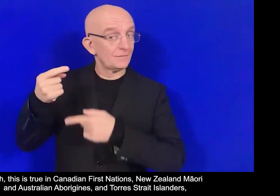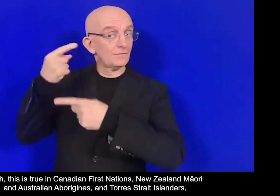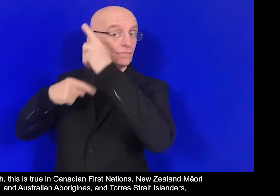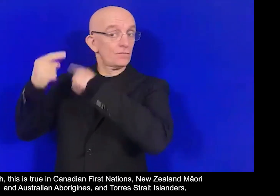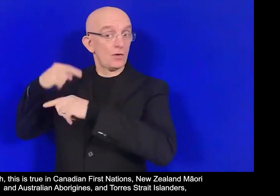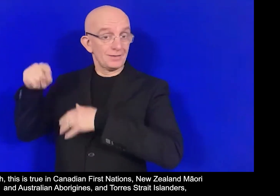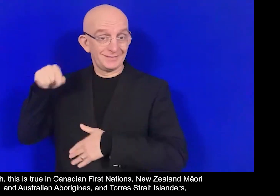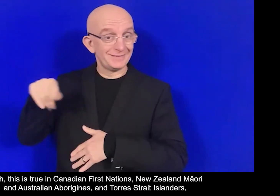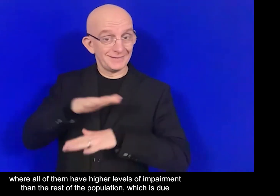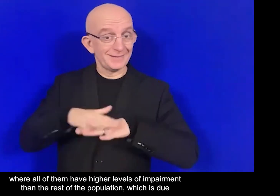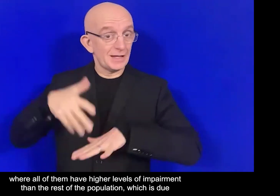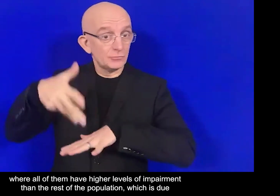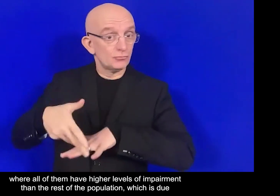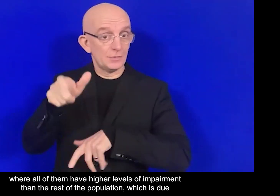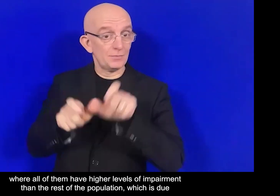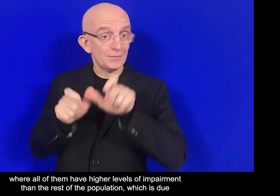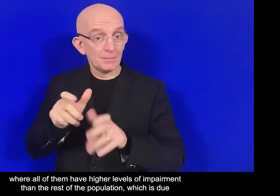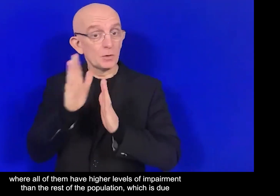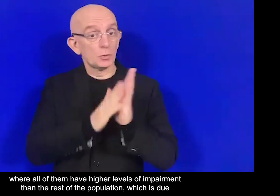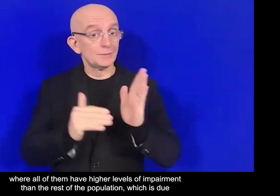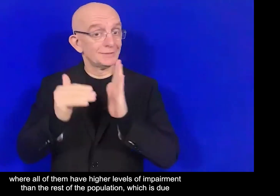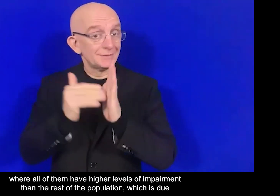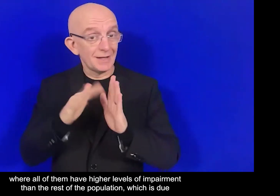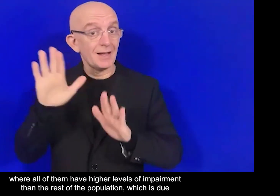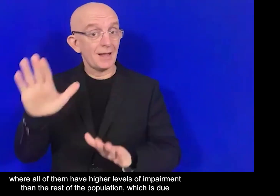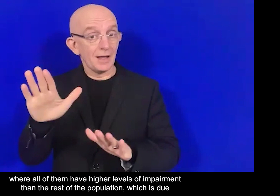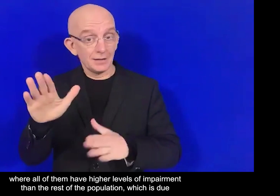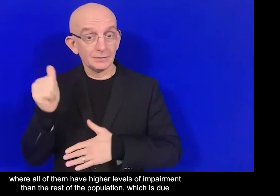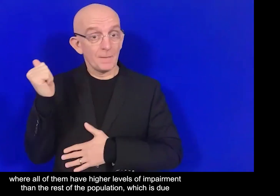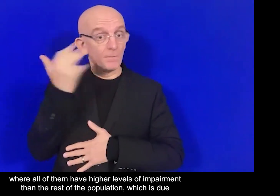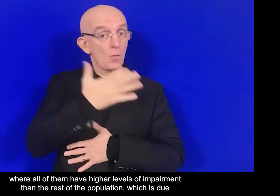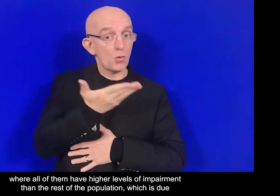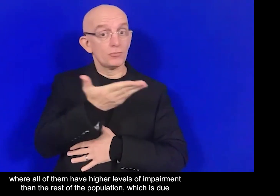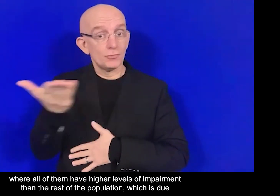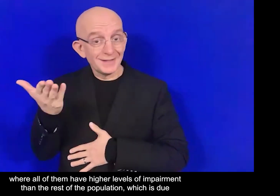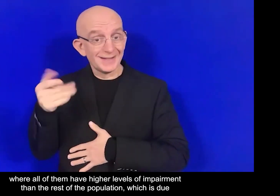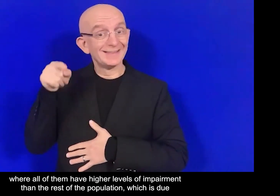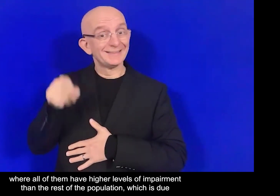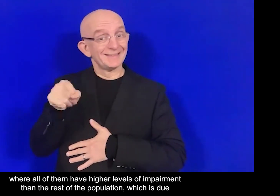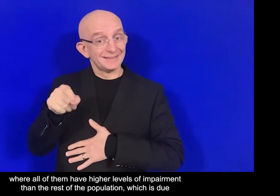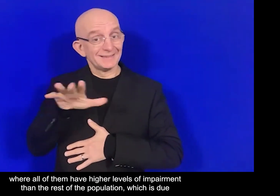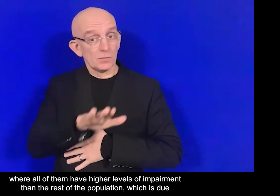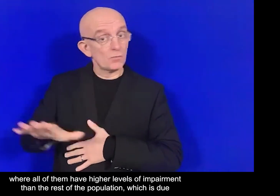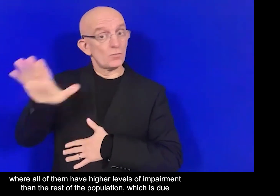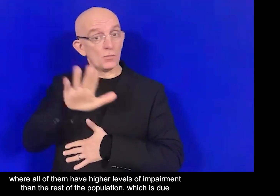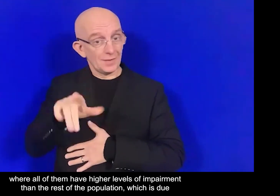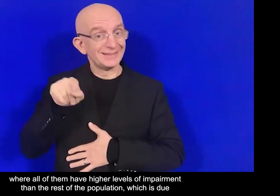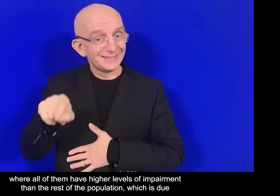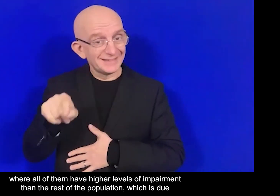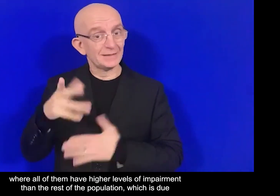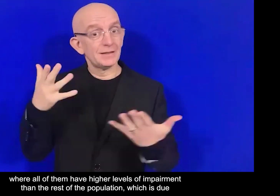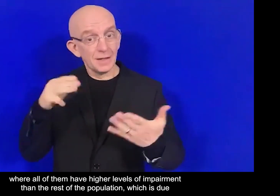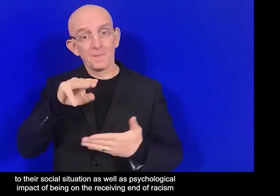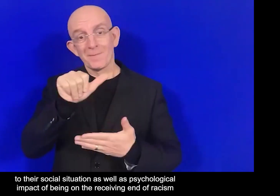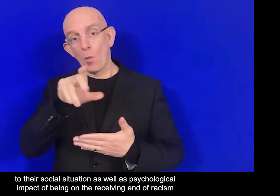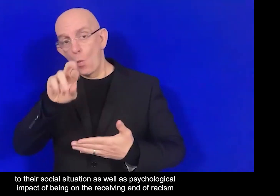Torres Strait Islanders, where all of them have higher levels of impairment than the rest of the population,